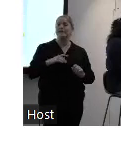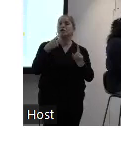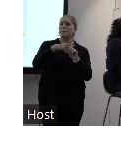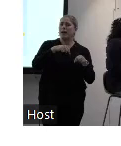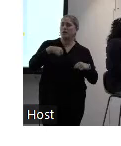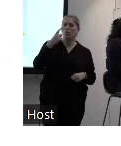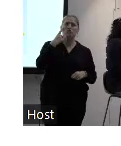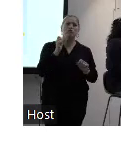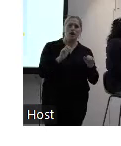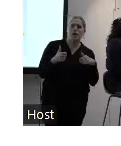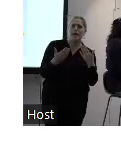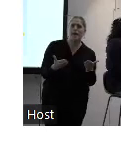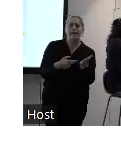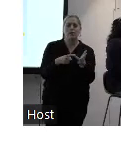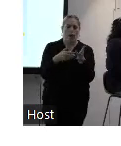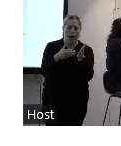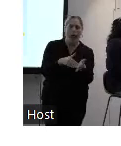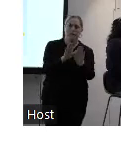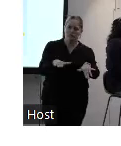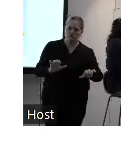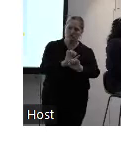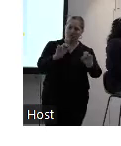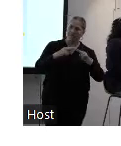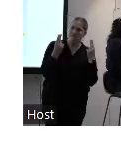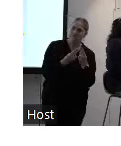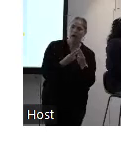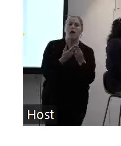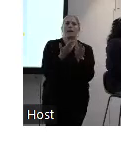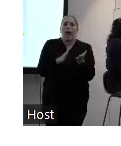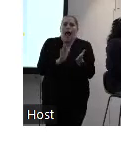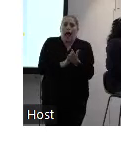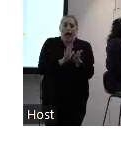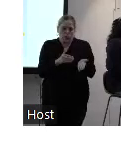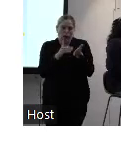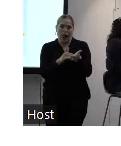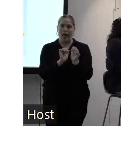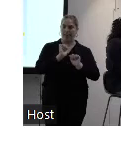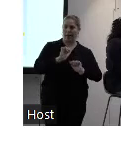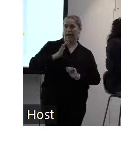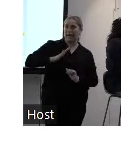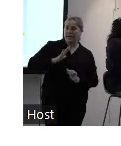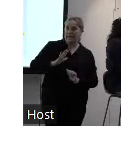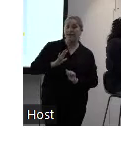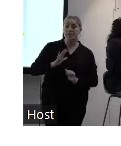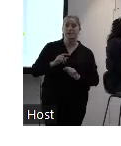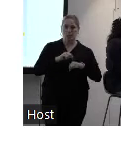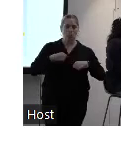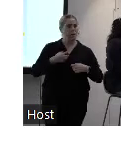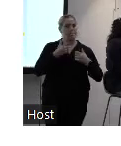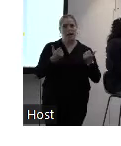children and families in the community more broadly to address needs and work on improving, conducting research to improve outcomes more